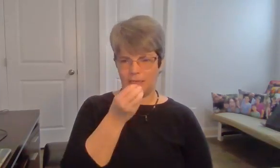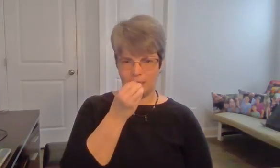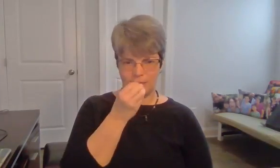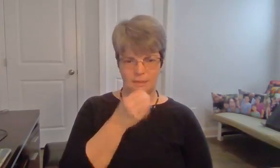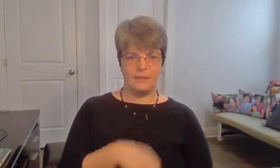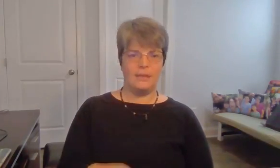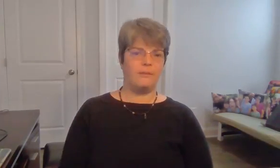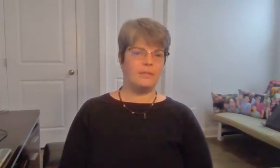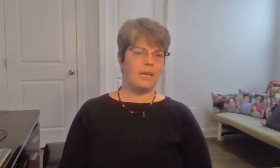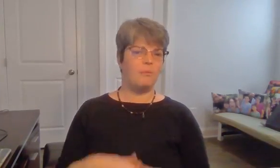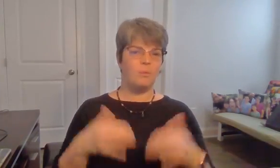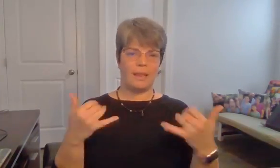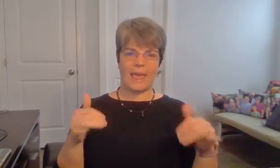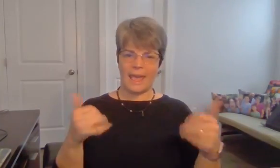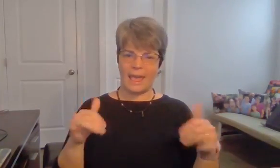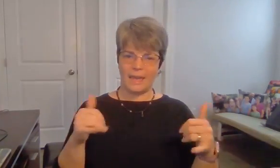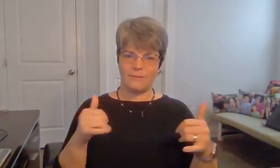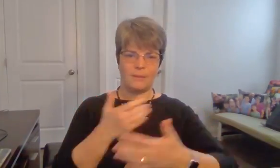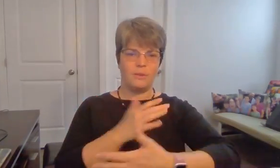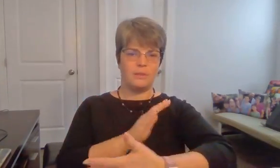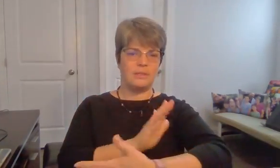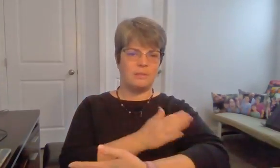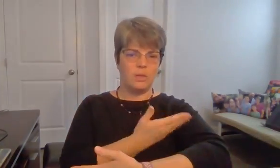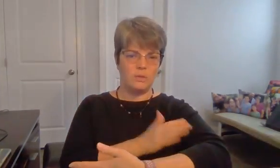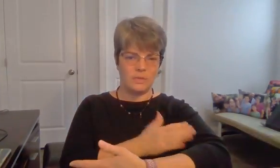eat, every time you play, every time you listen to music,